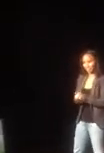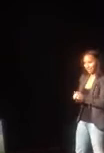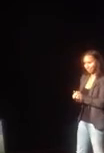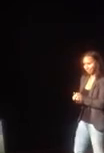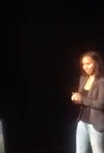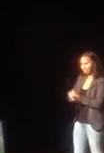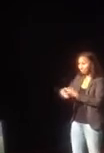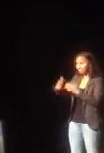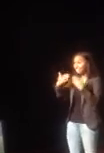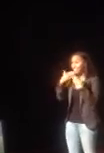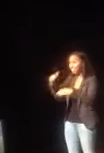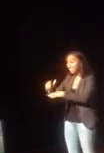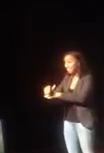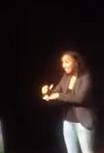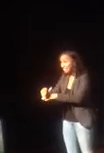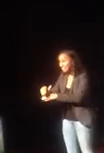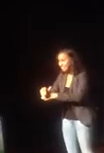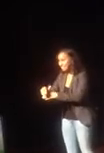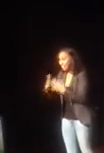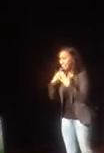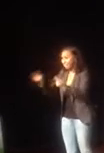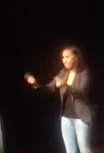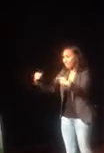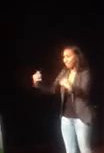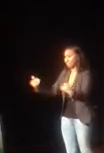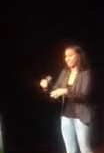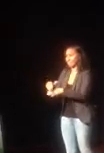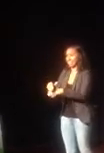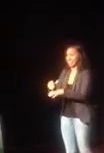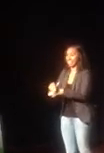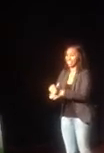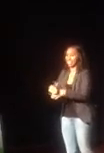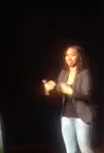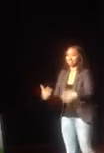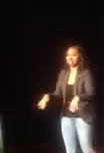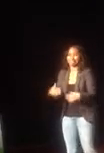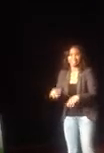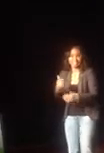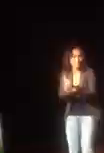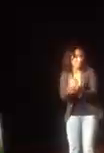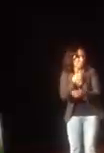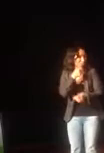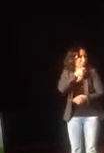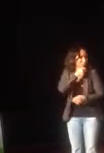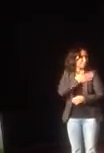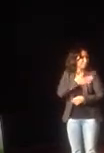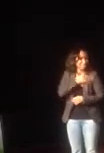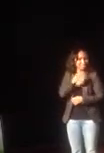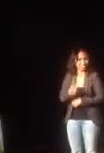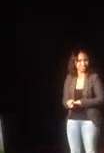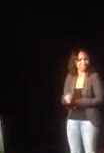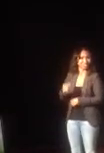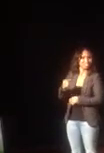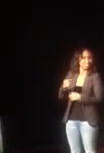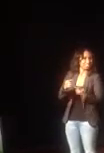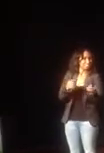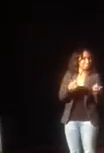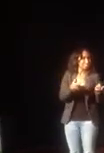Good evening, everyone. Thank you all for being here tonight. Can somebody help me with the mic? Having some difficulties.